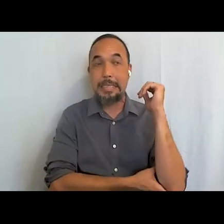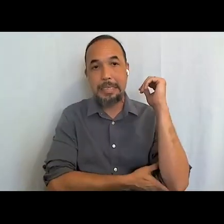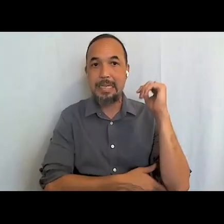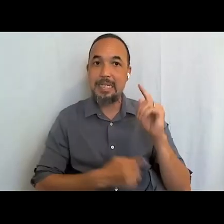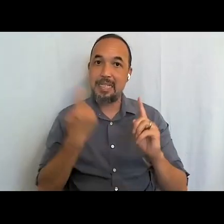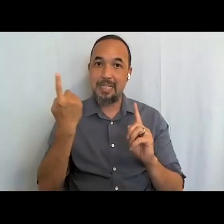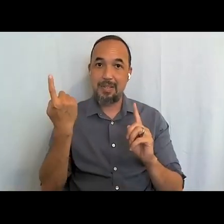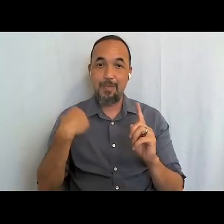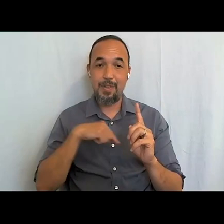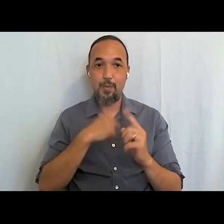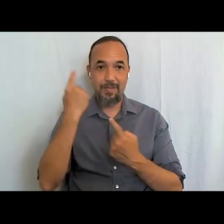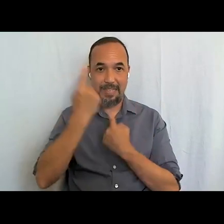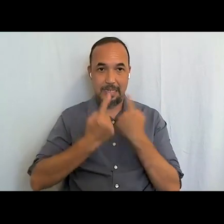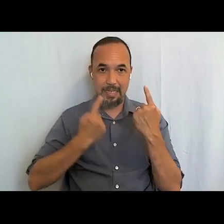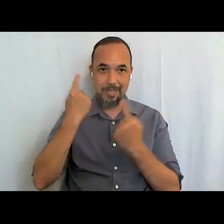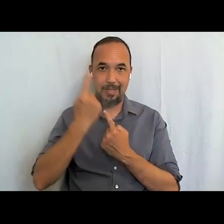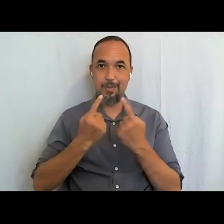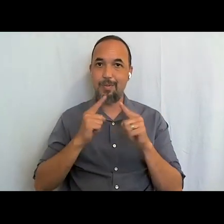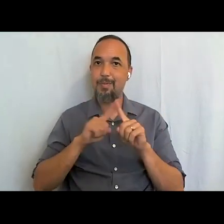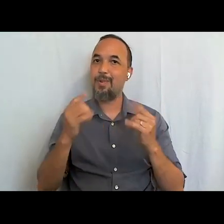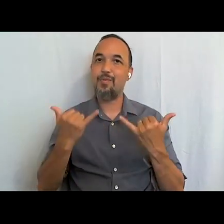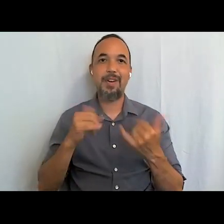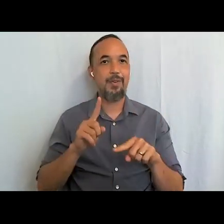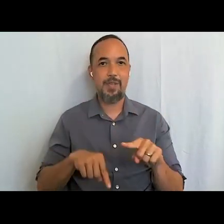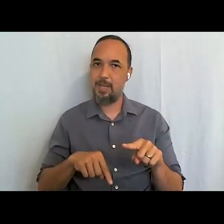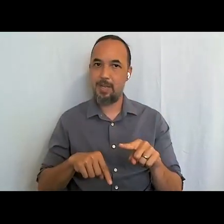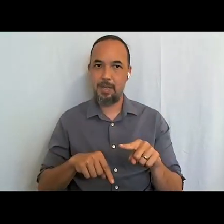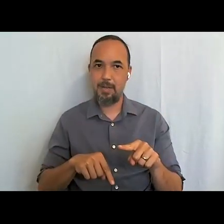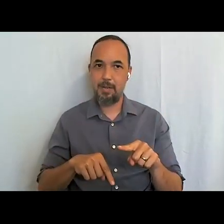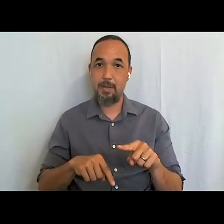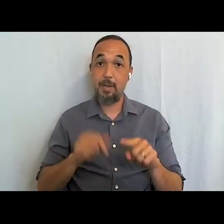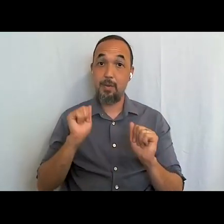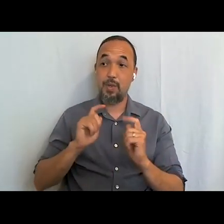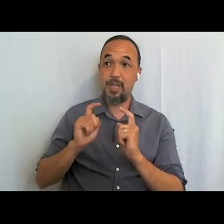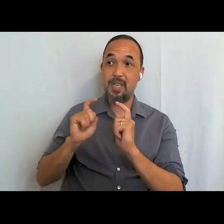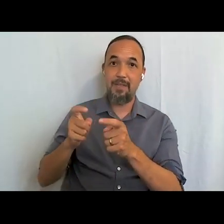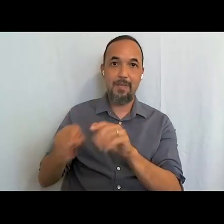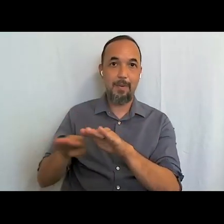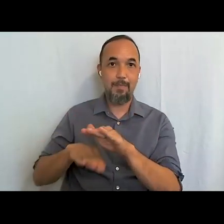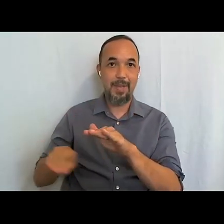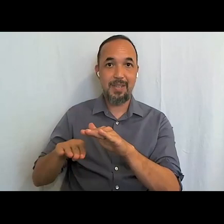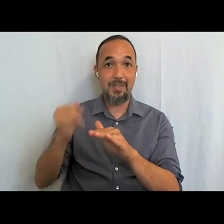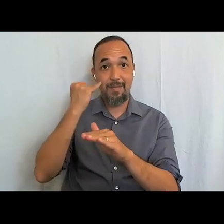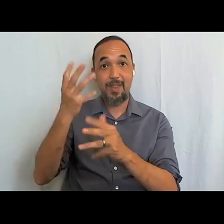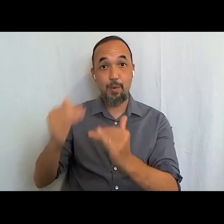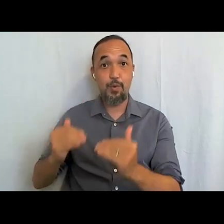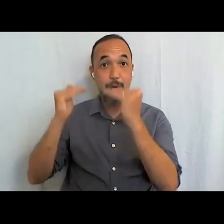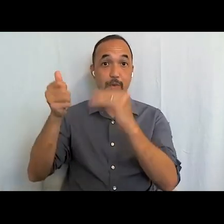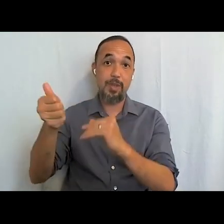considered, but not at the moment. You can give them a basic registration and then they can choose to do that.